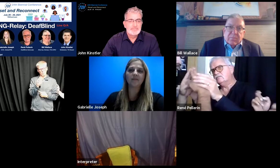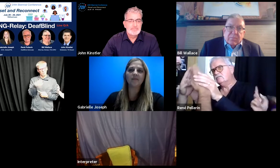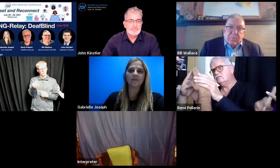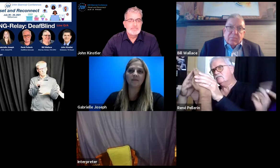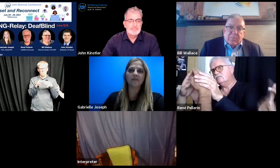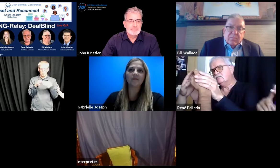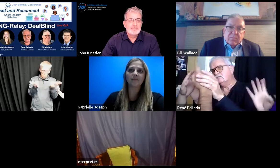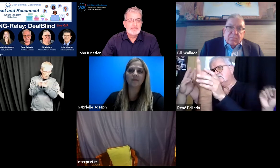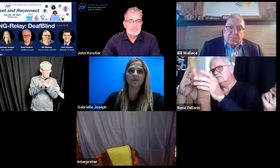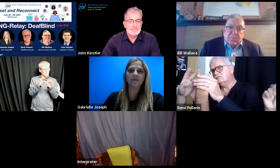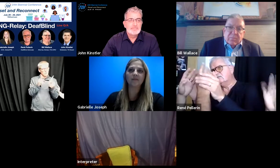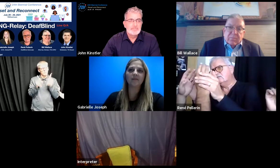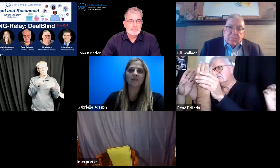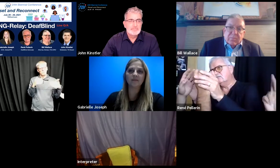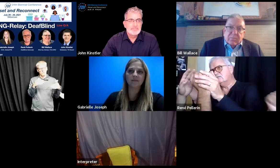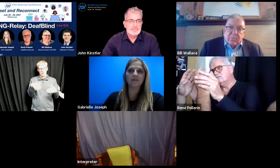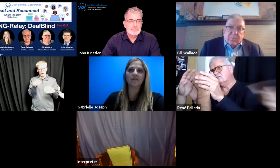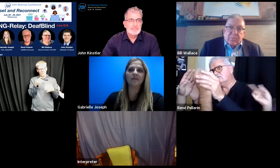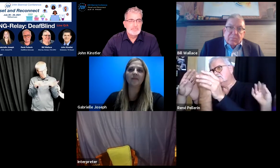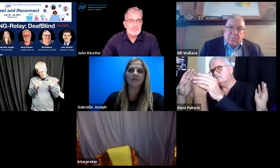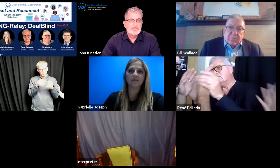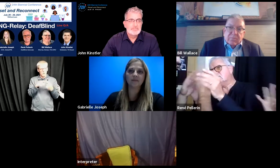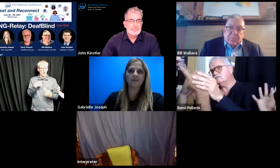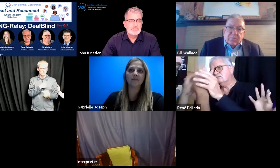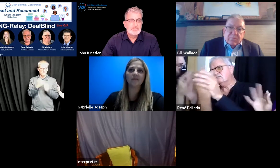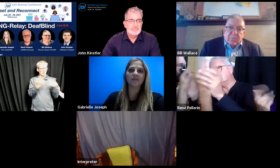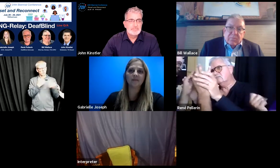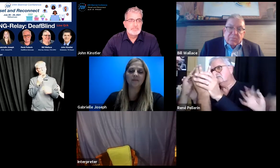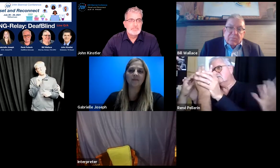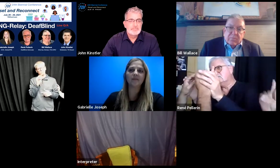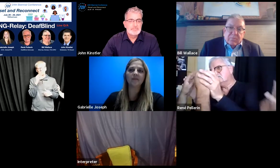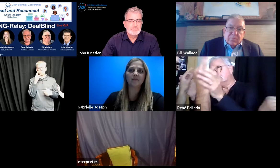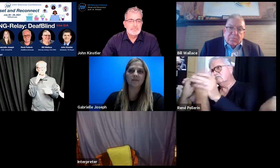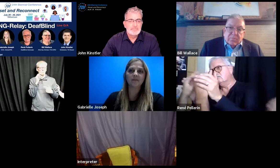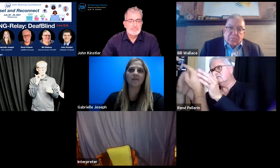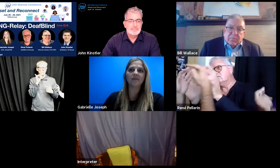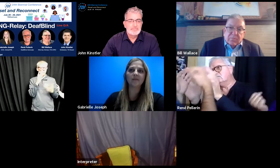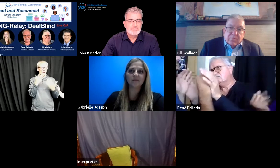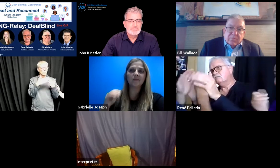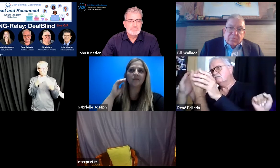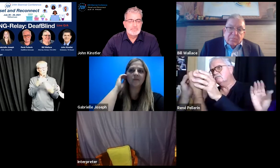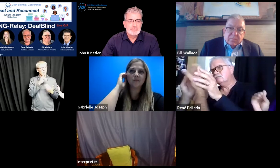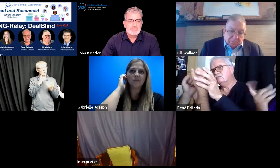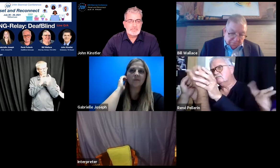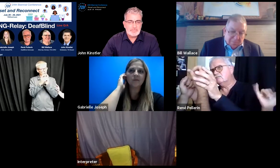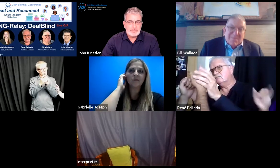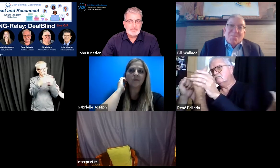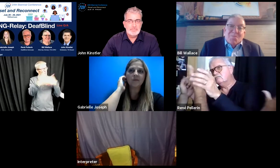community members. Because again, I'd like to emphasize that those consumers are very important to us.